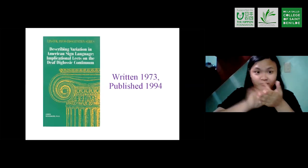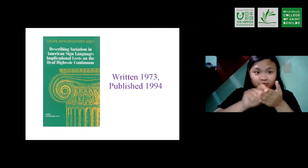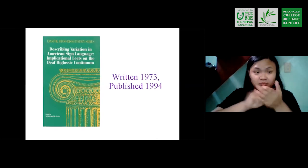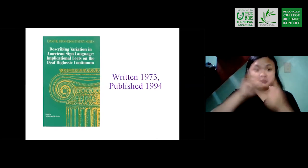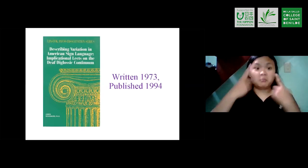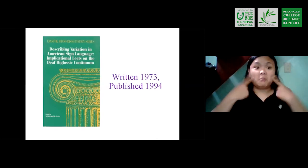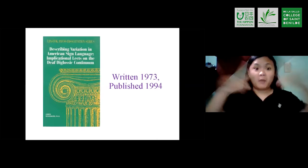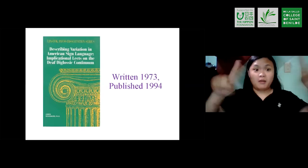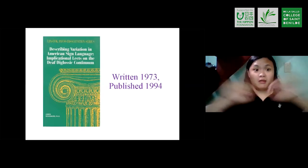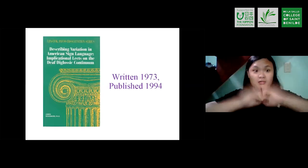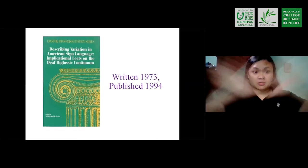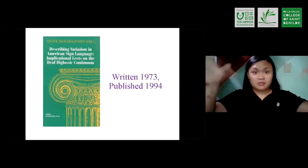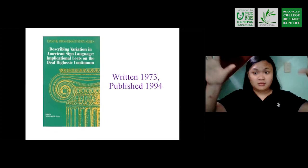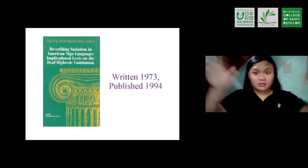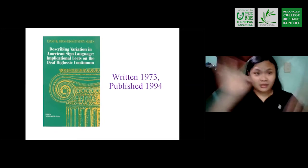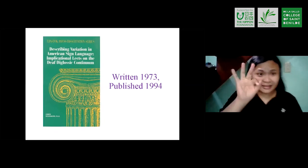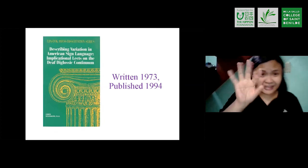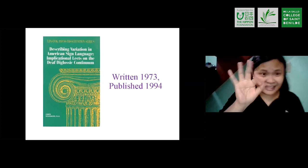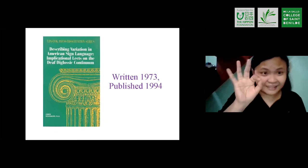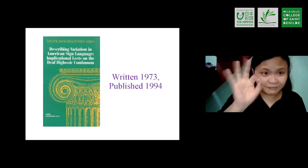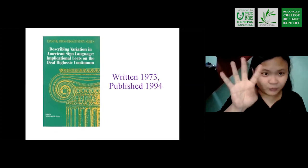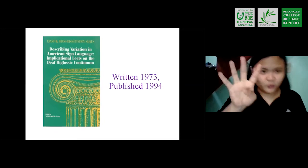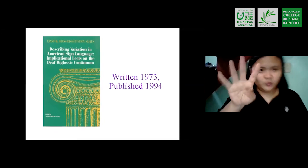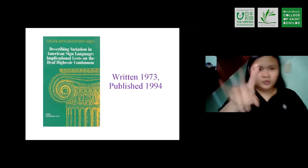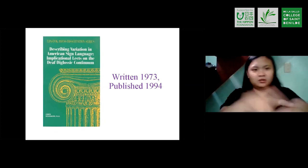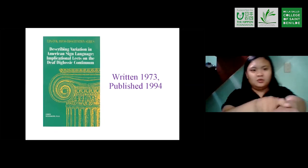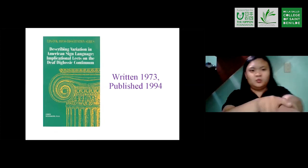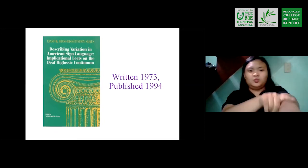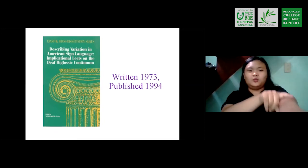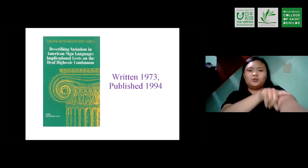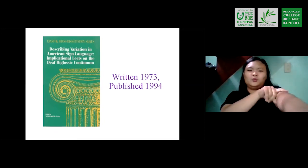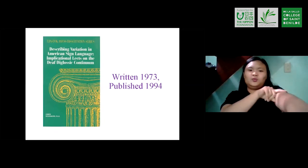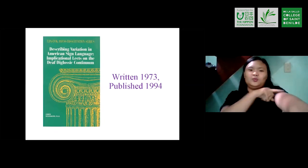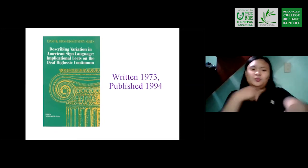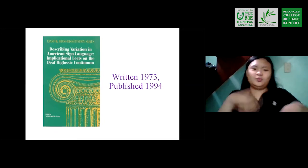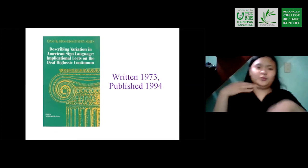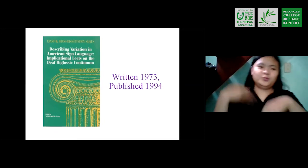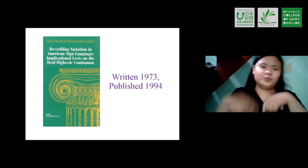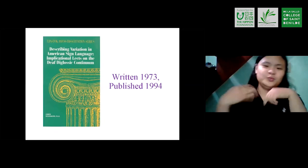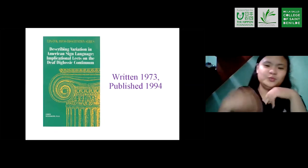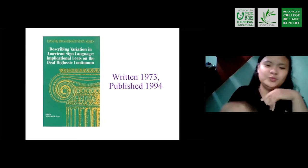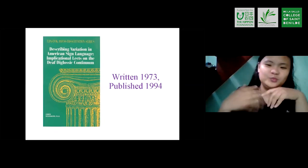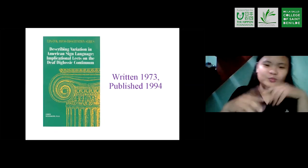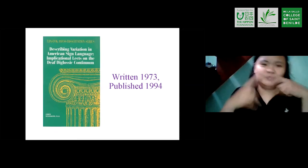But this book that was started in 1973 was finally published